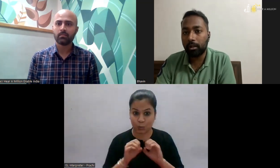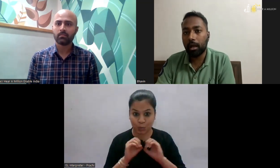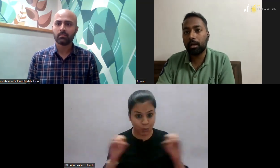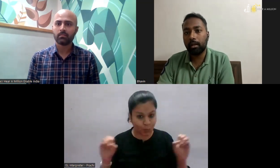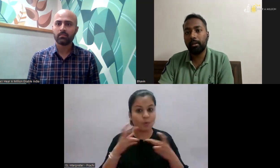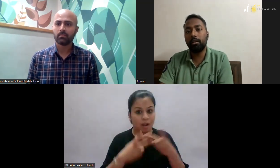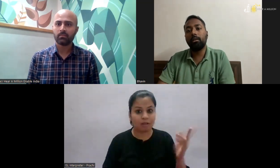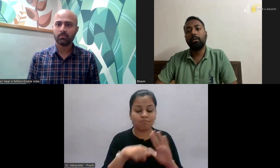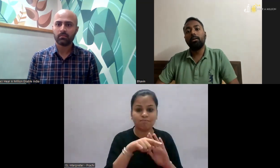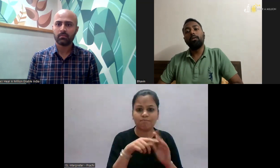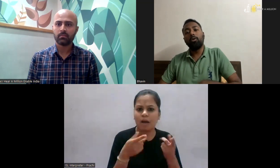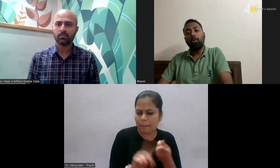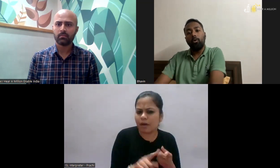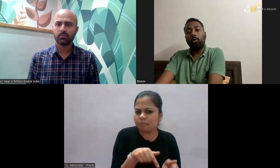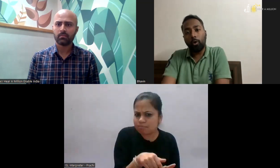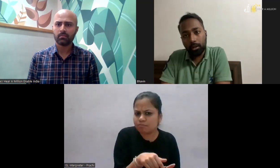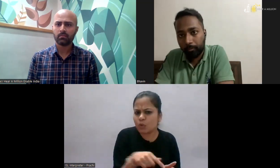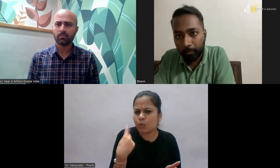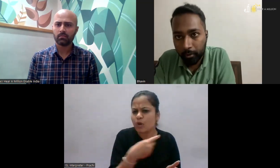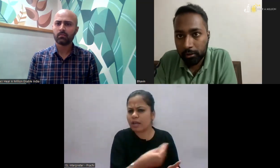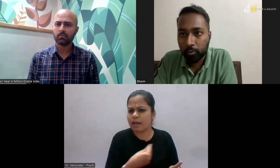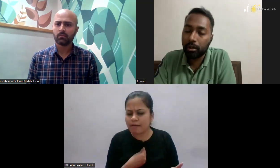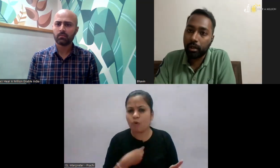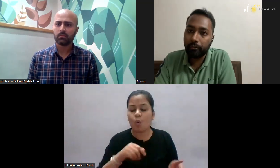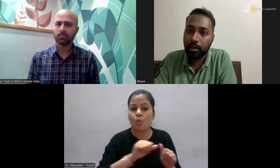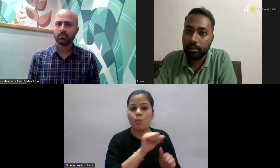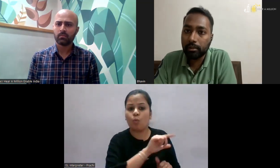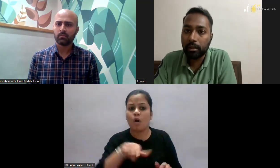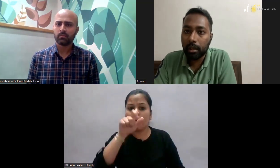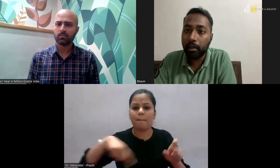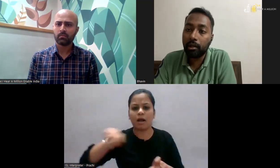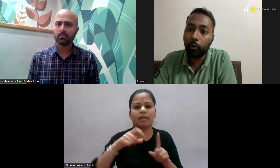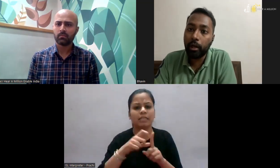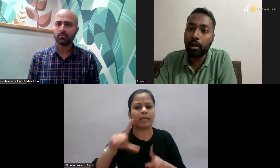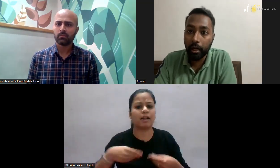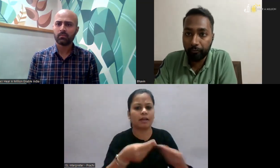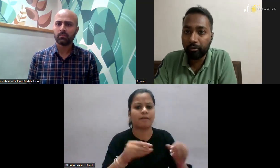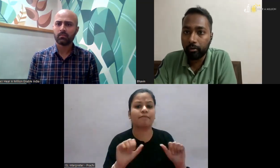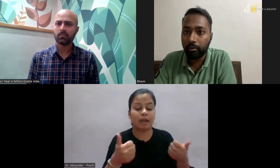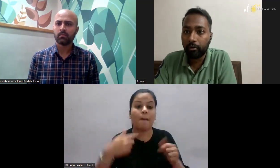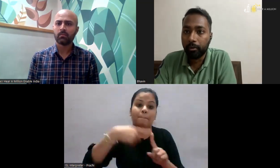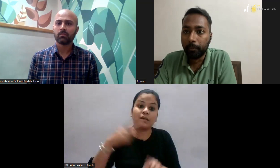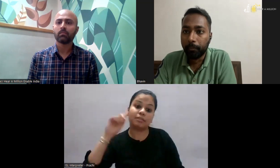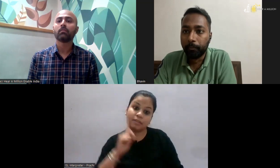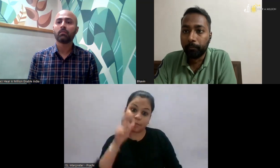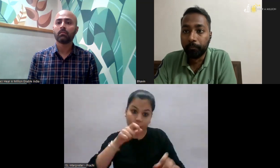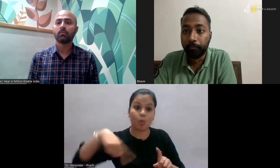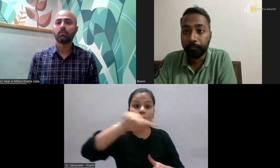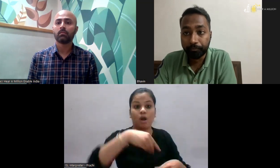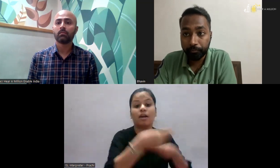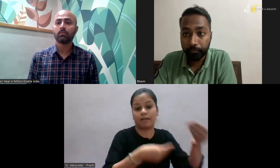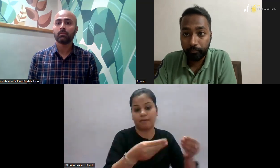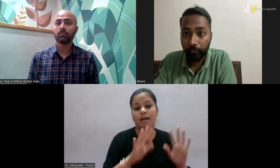so they are giving all the people to the driving license, like including deaf.